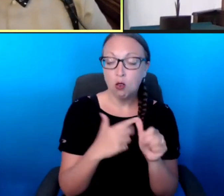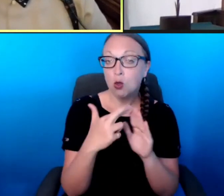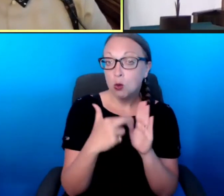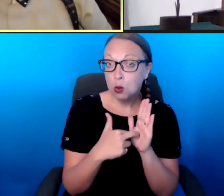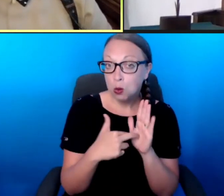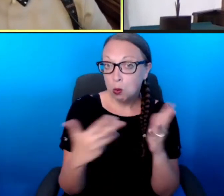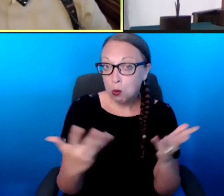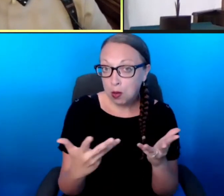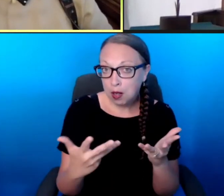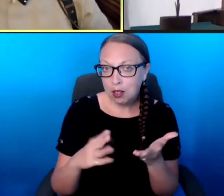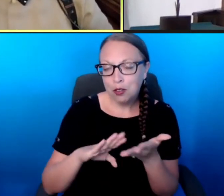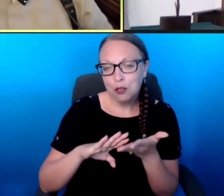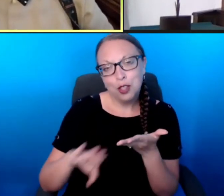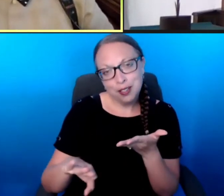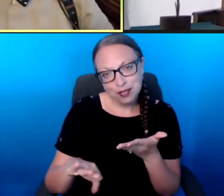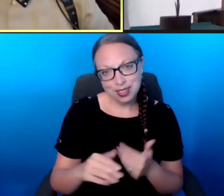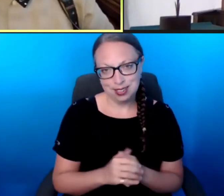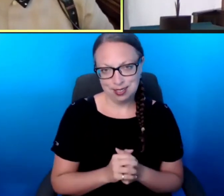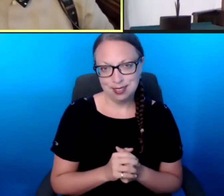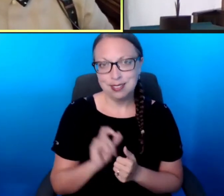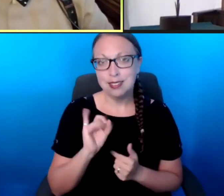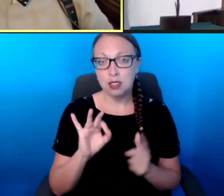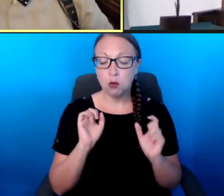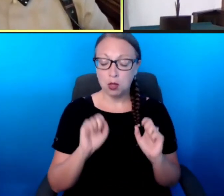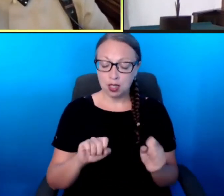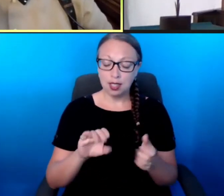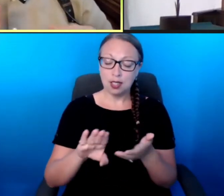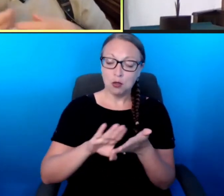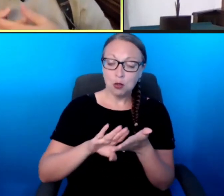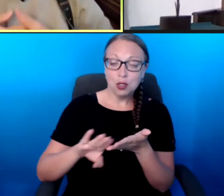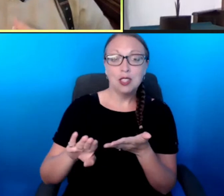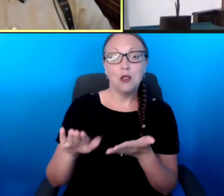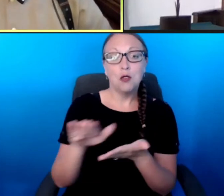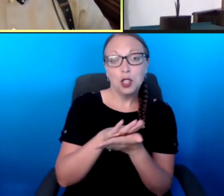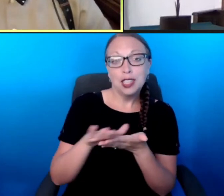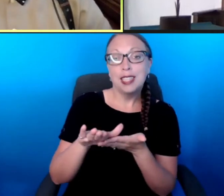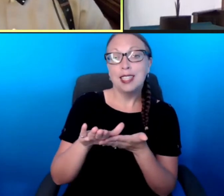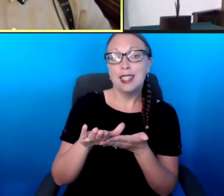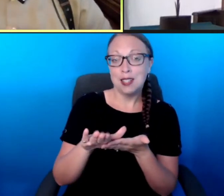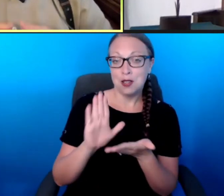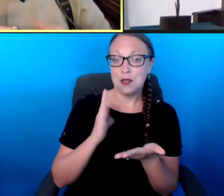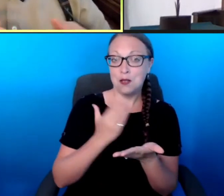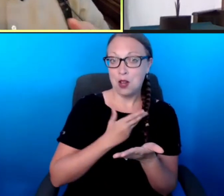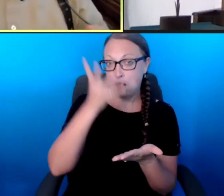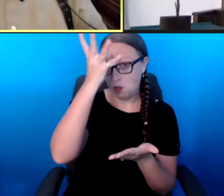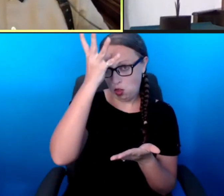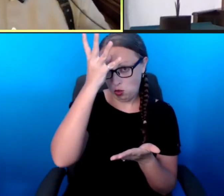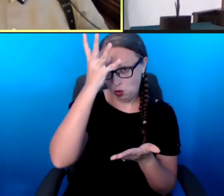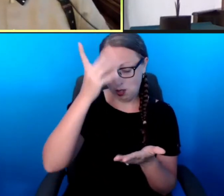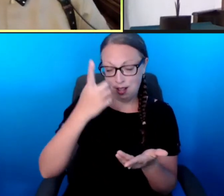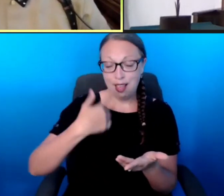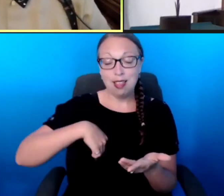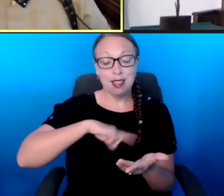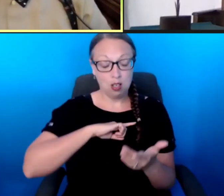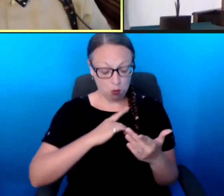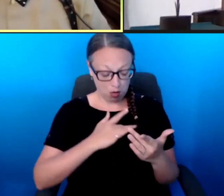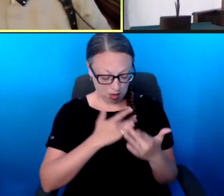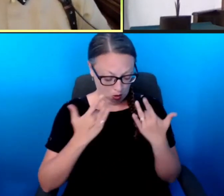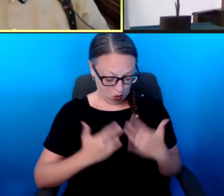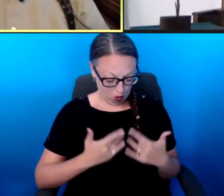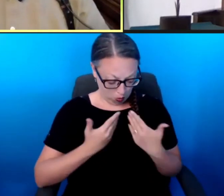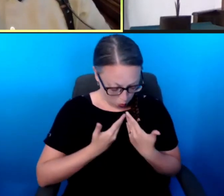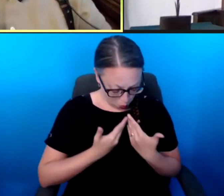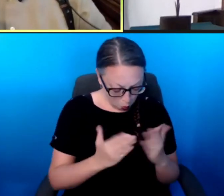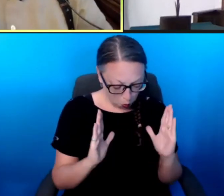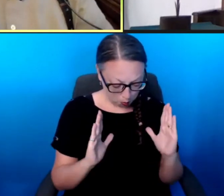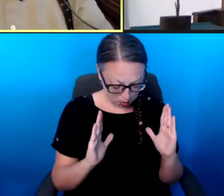forgiveness. If we can forgive our fathers, then we open our hearts to our own integrity